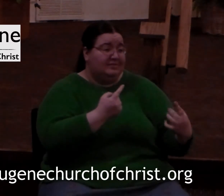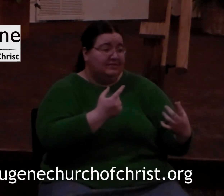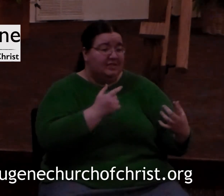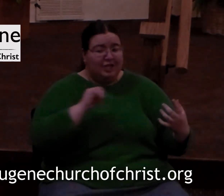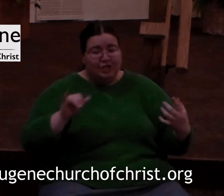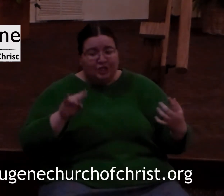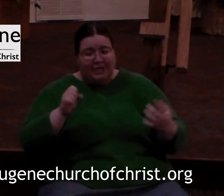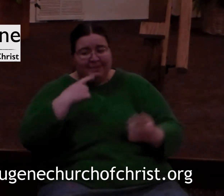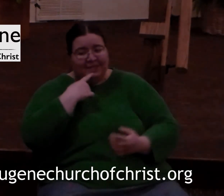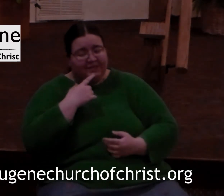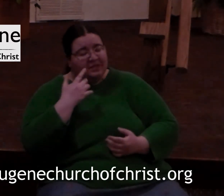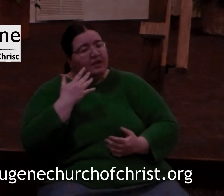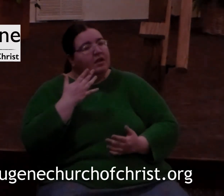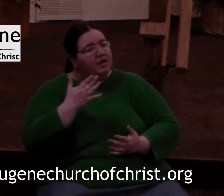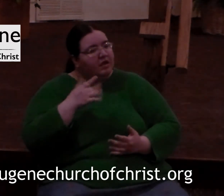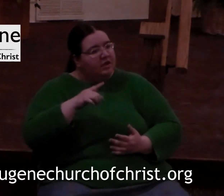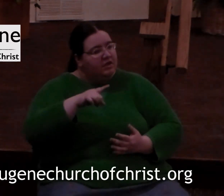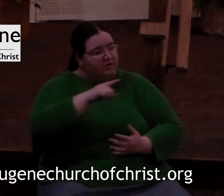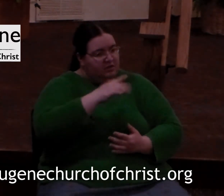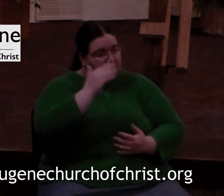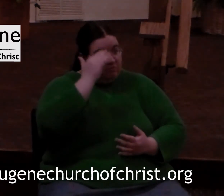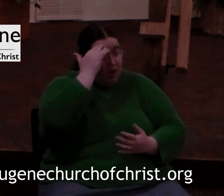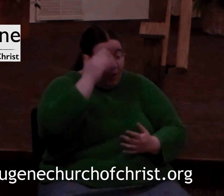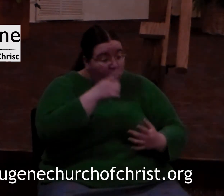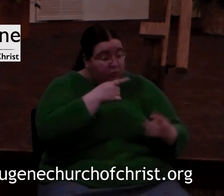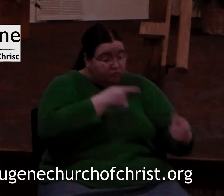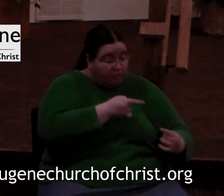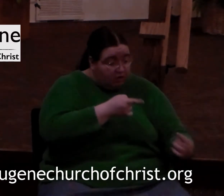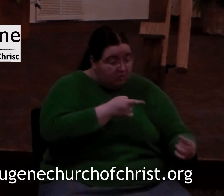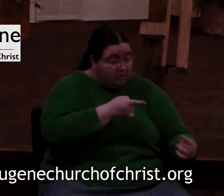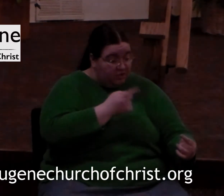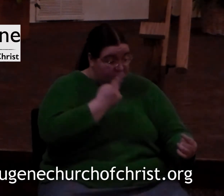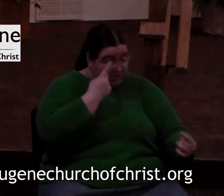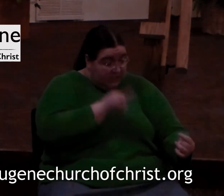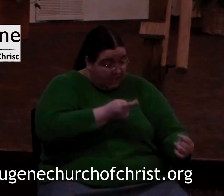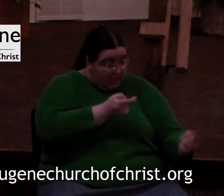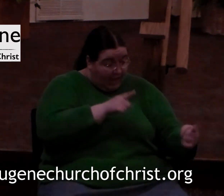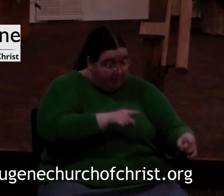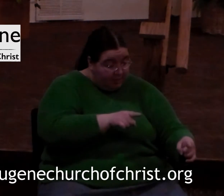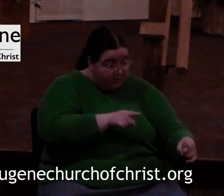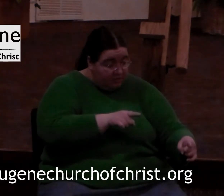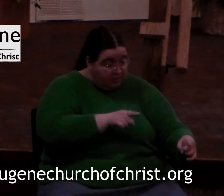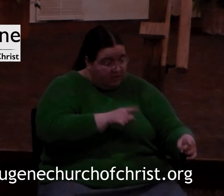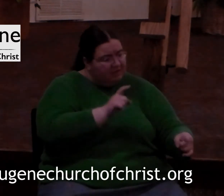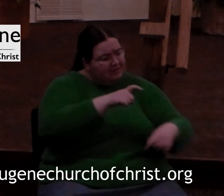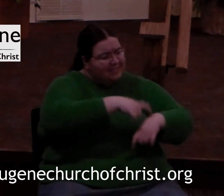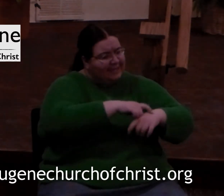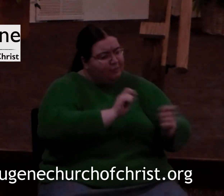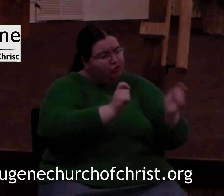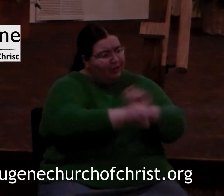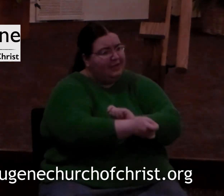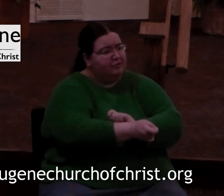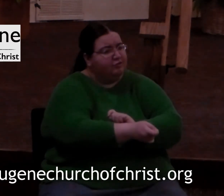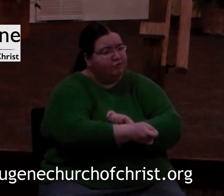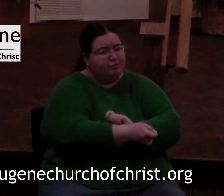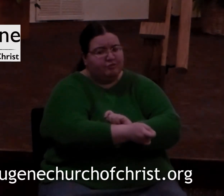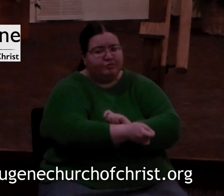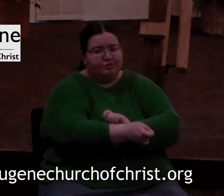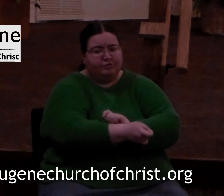do something about it, because if you don't, that is sin. And this morning, some of us will probably sin before we walk out of